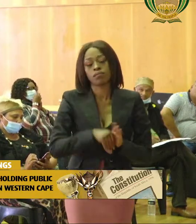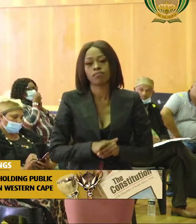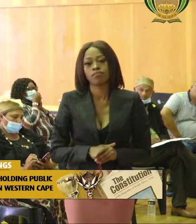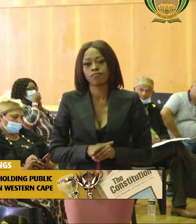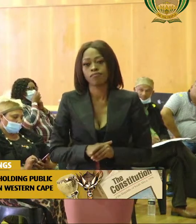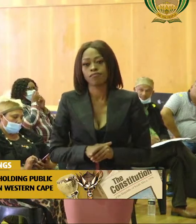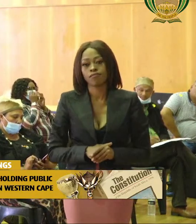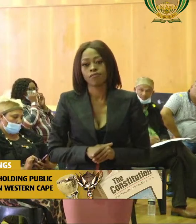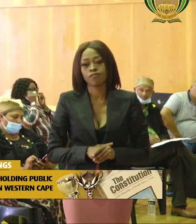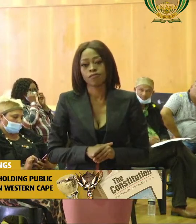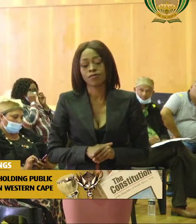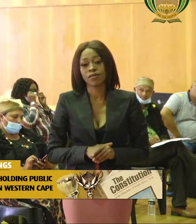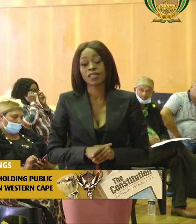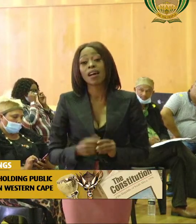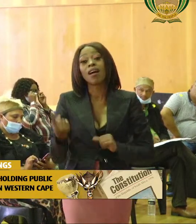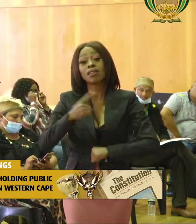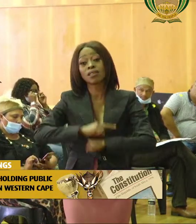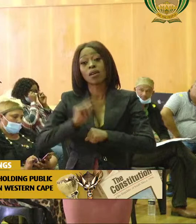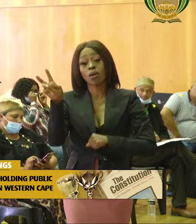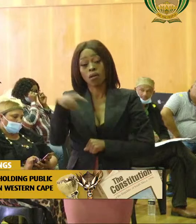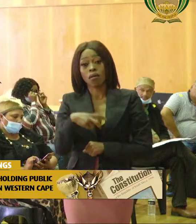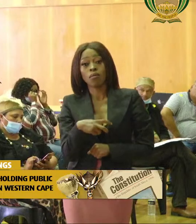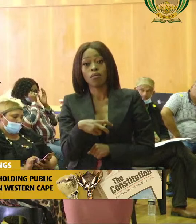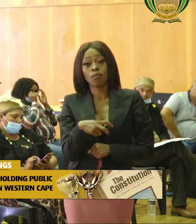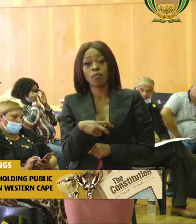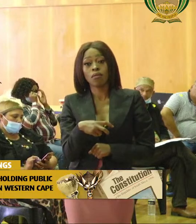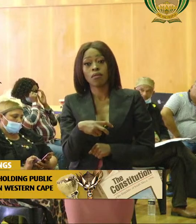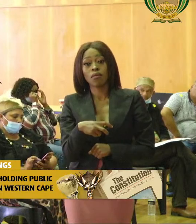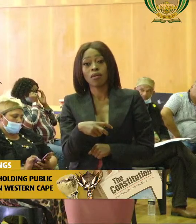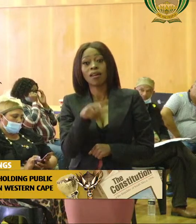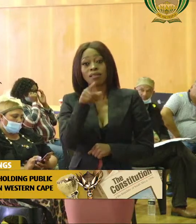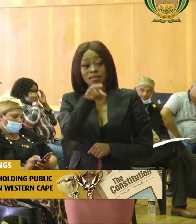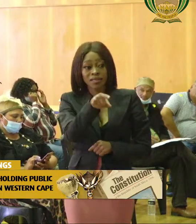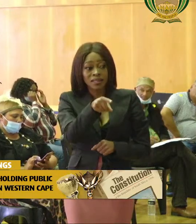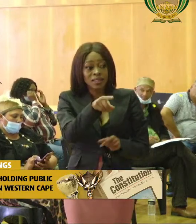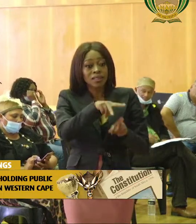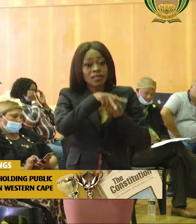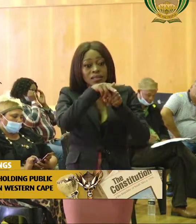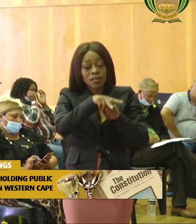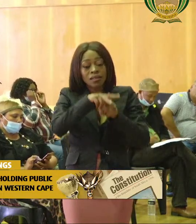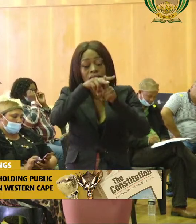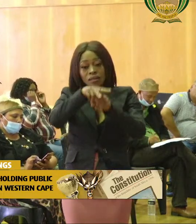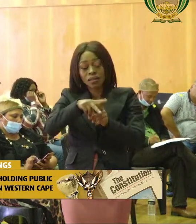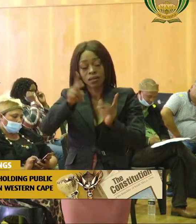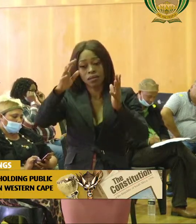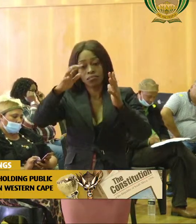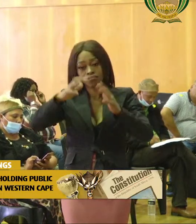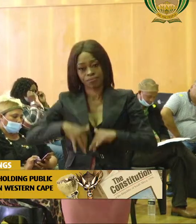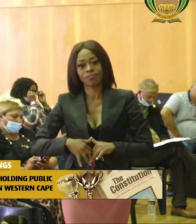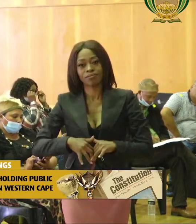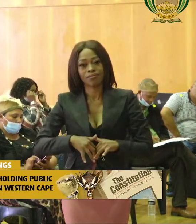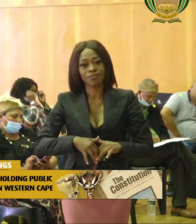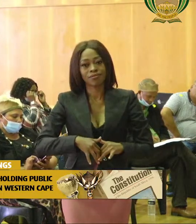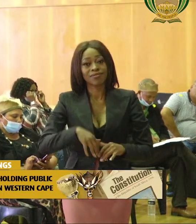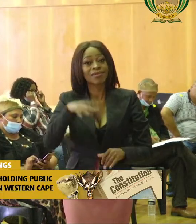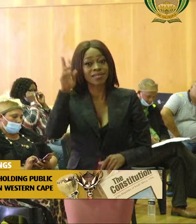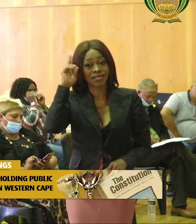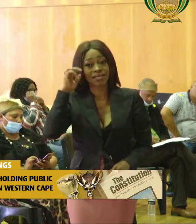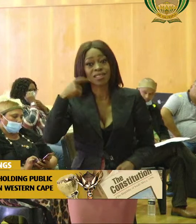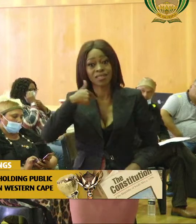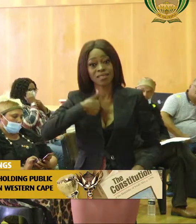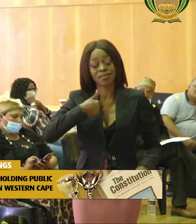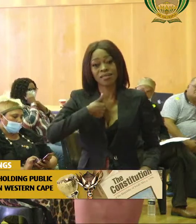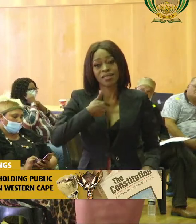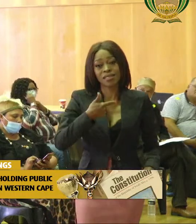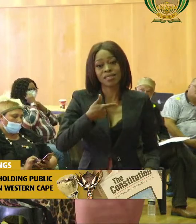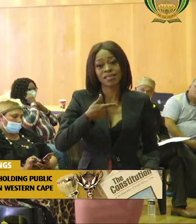Die dag gaan kom wanneer die troontjie gaan val. Hoor my woorde. Laat